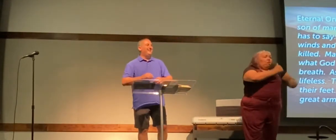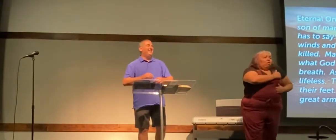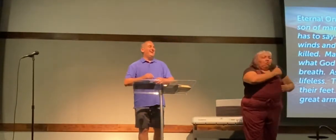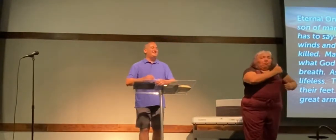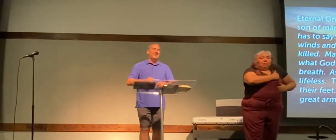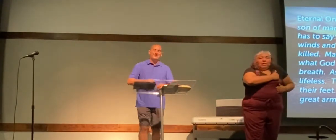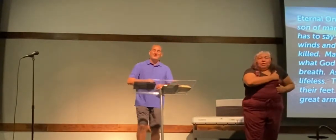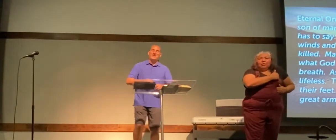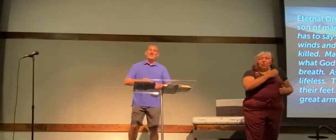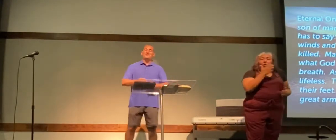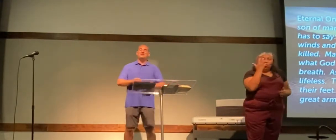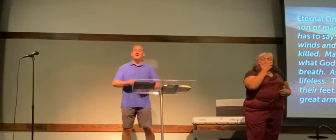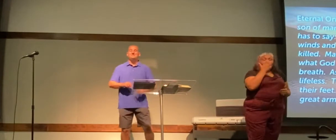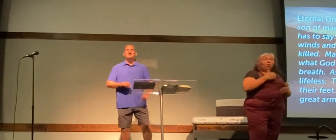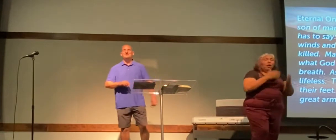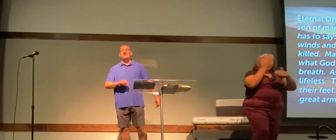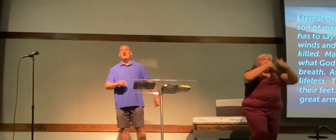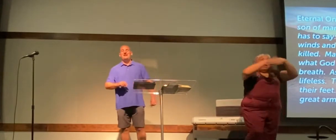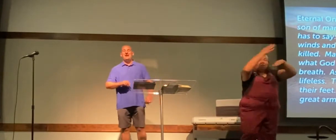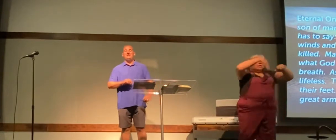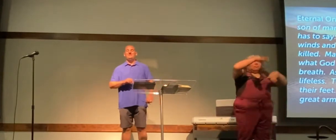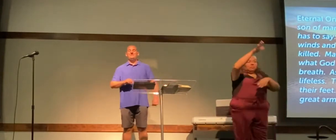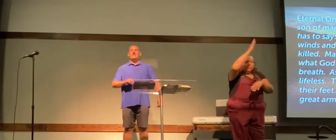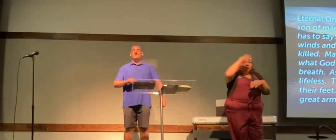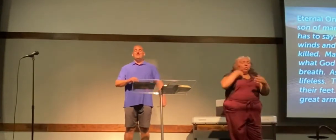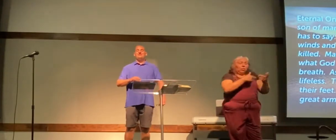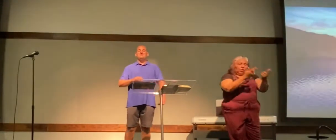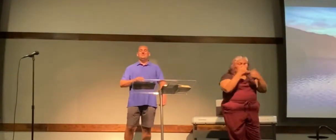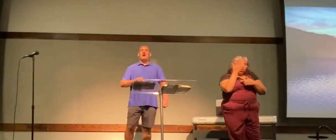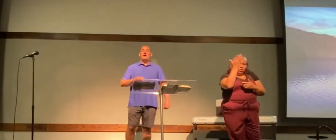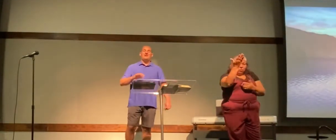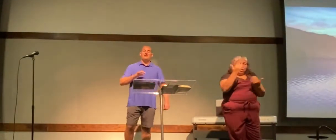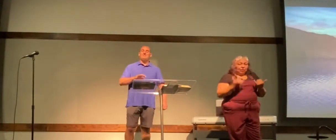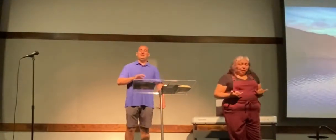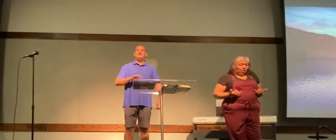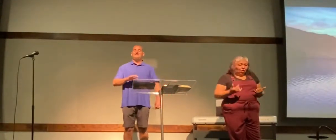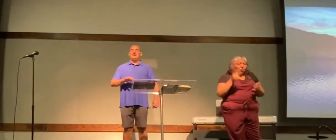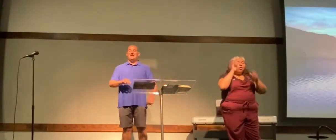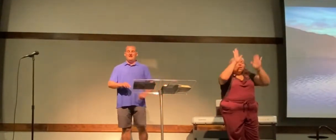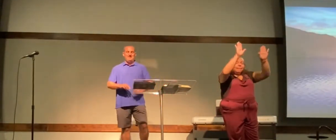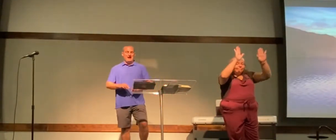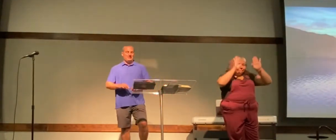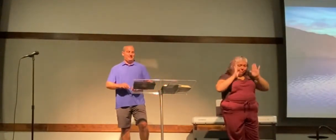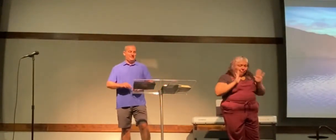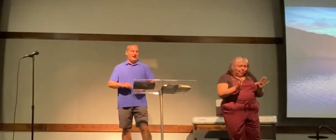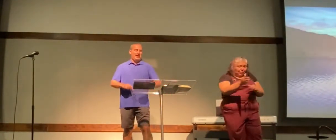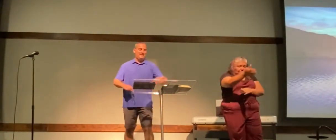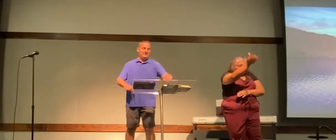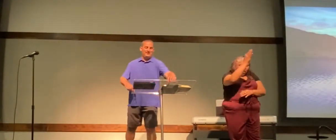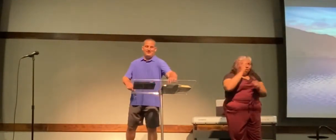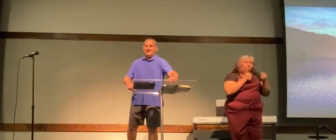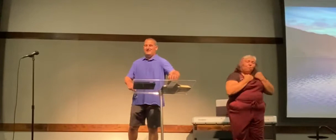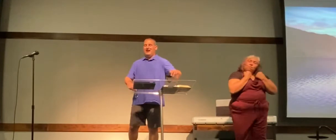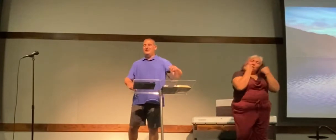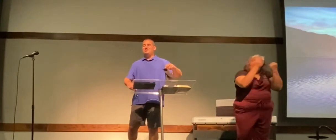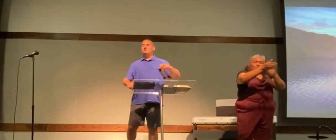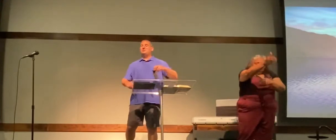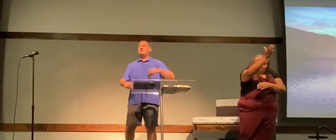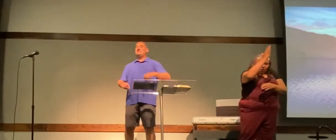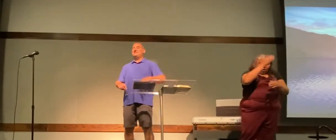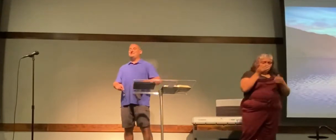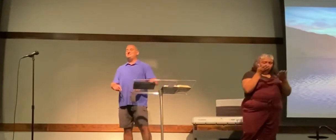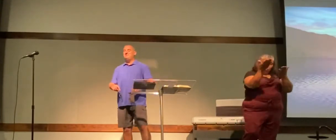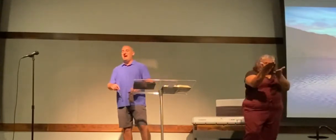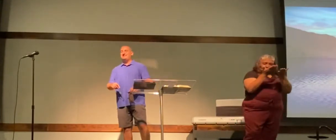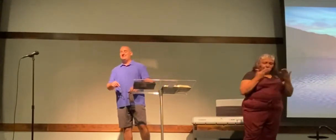Oh, man. So, Heavenly Father, we come to you right now. You are an amazing God, a powerful God. God, you